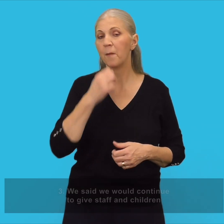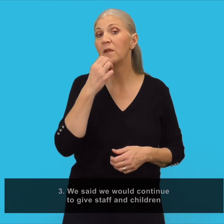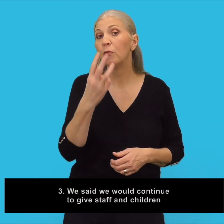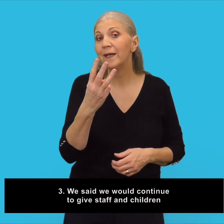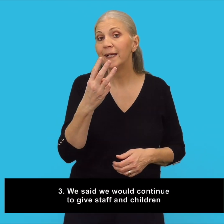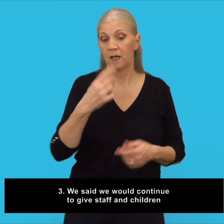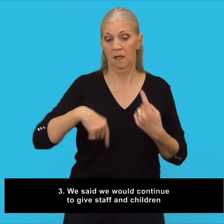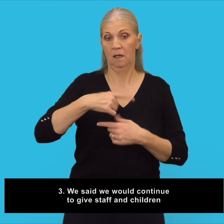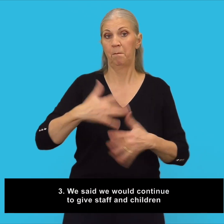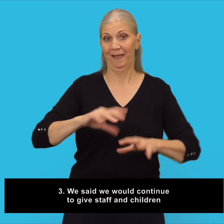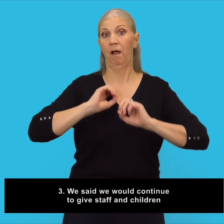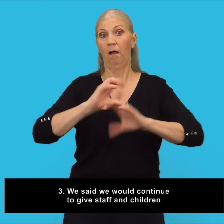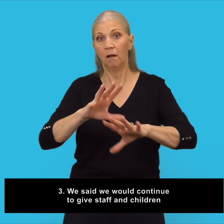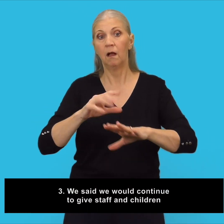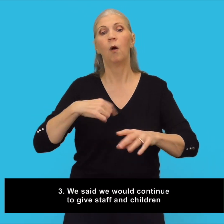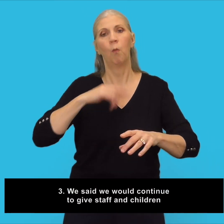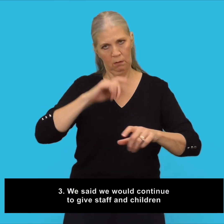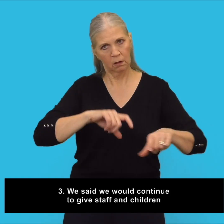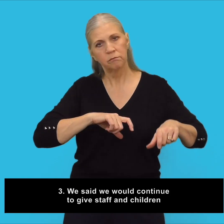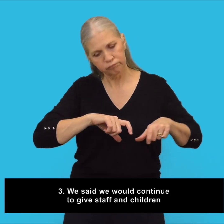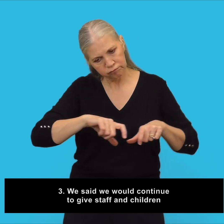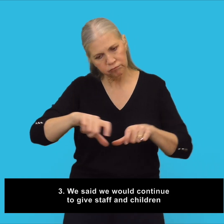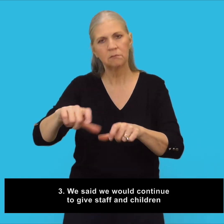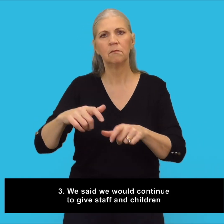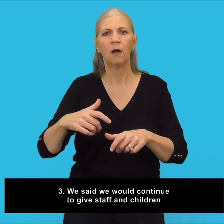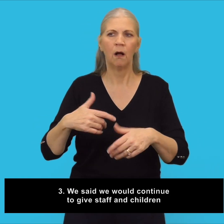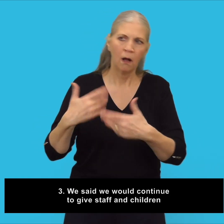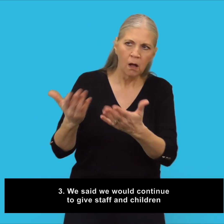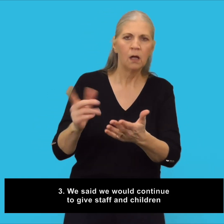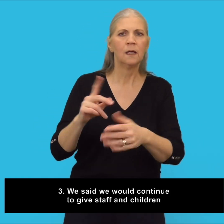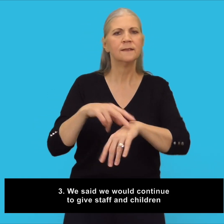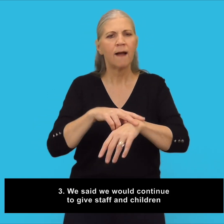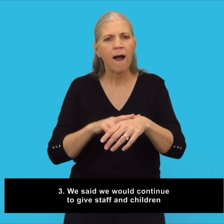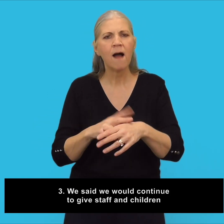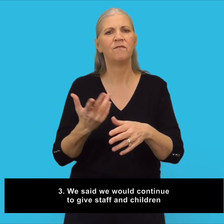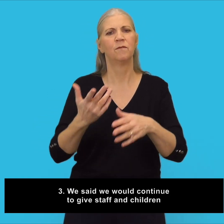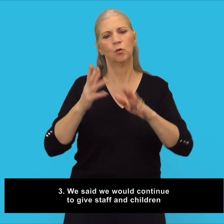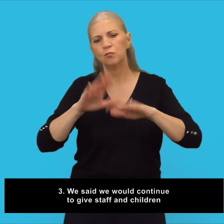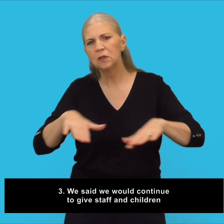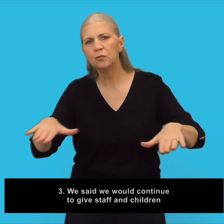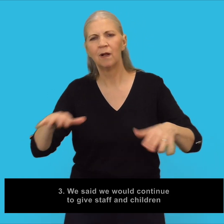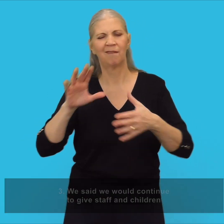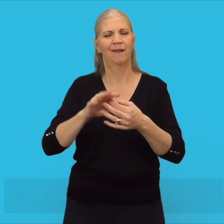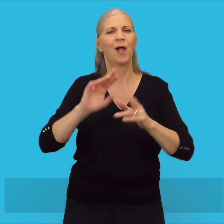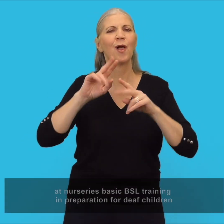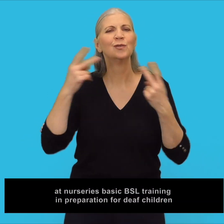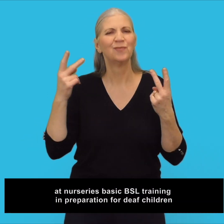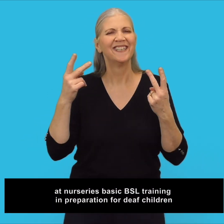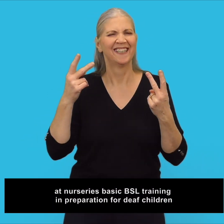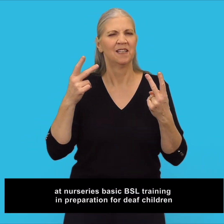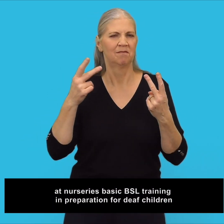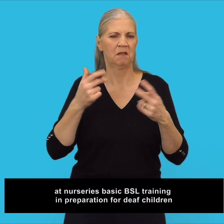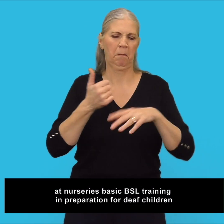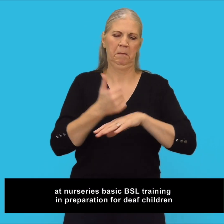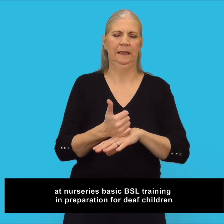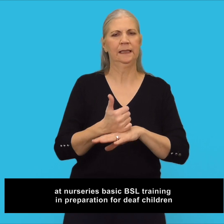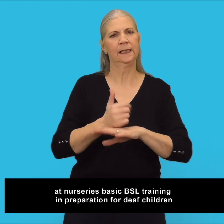Number 3. We said we would continue to give staff and children at nurseries basic